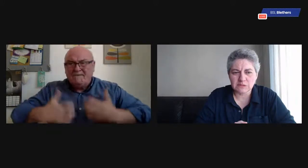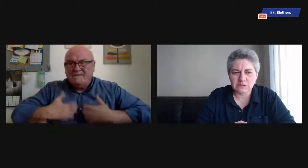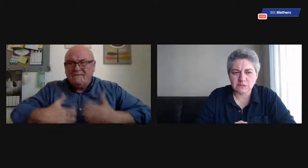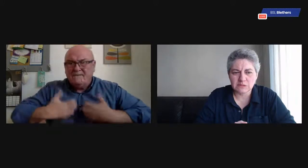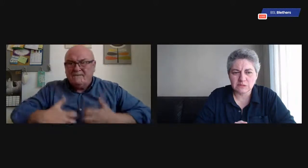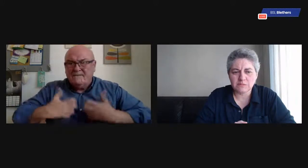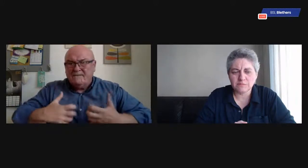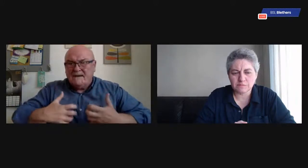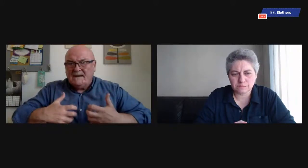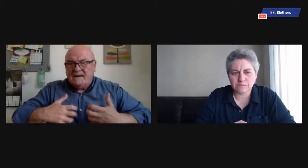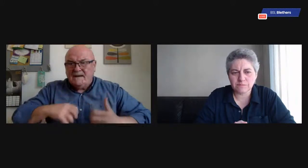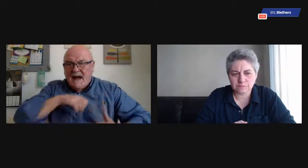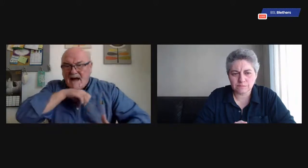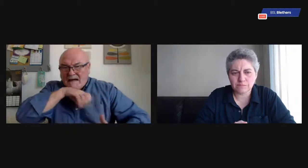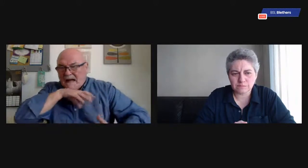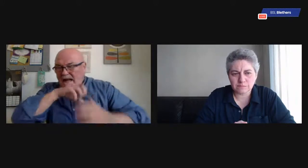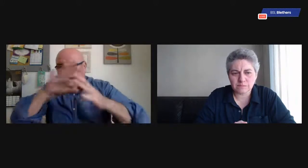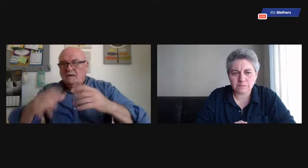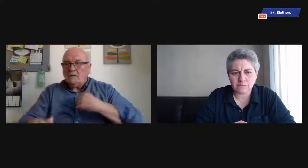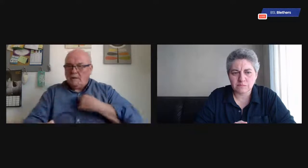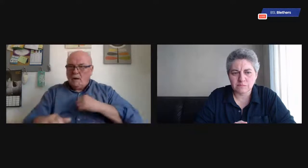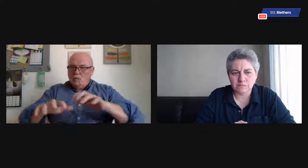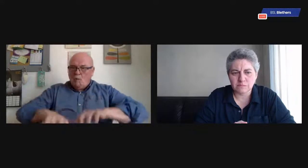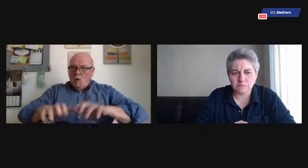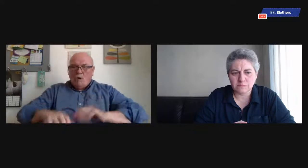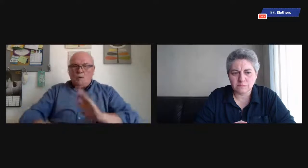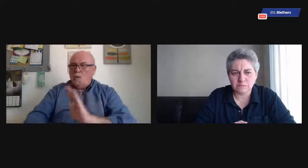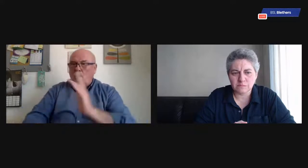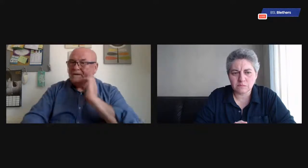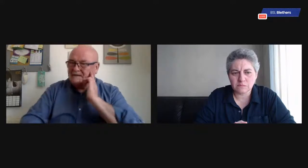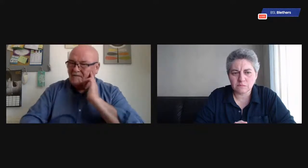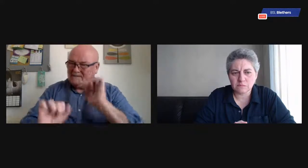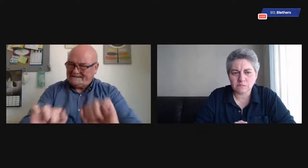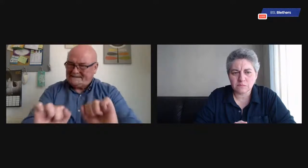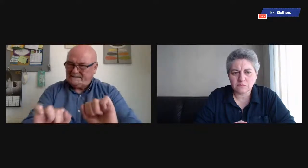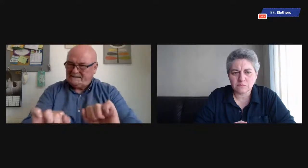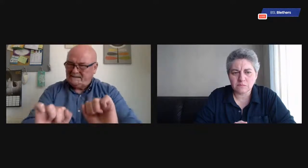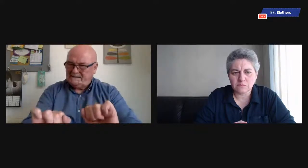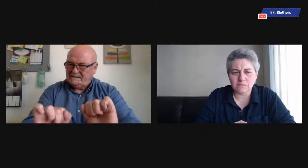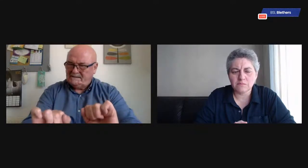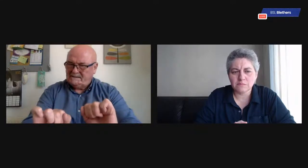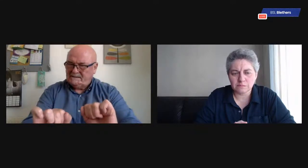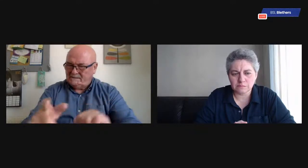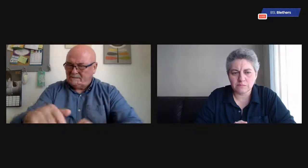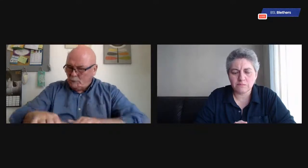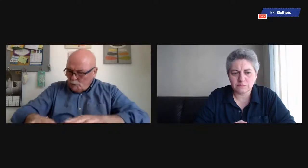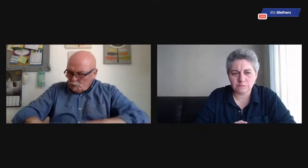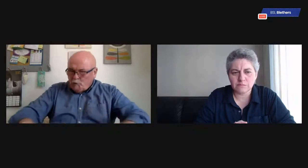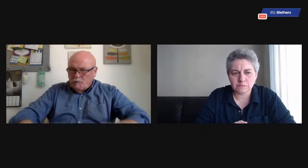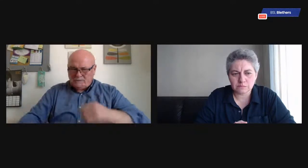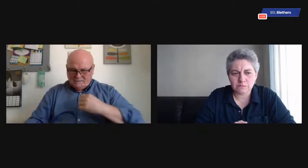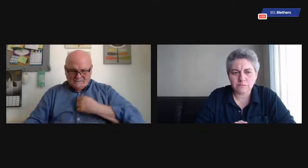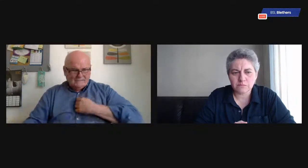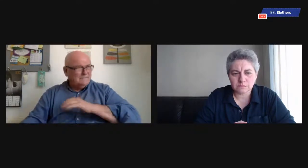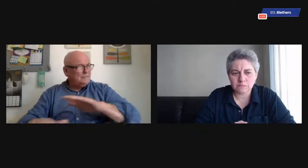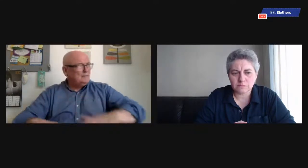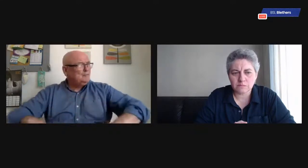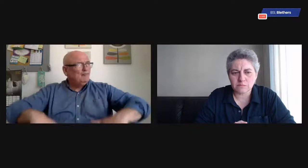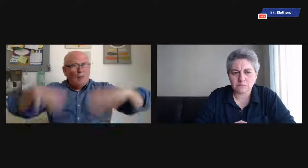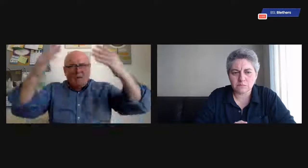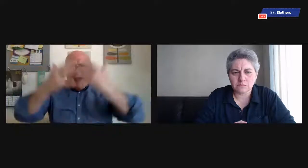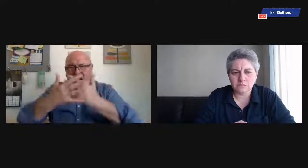you know. So maybe they've said, oh, the parents are screaming, using their voice and they're aggressive. Well, then it's